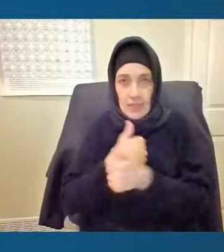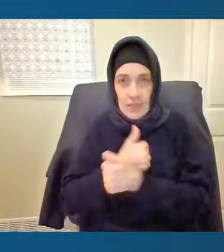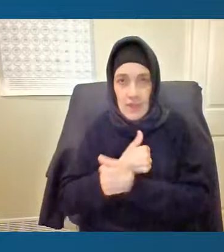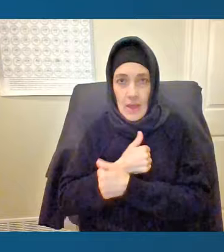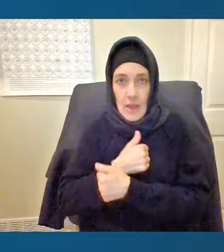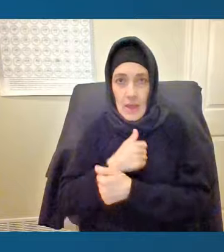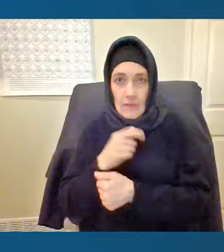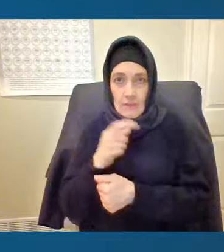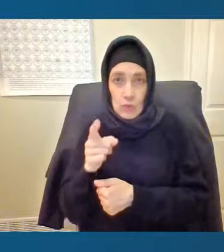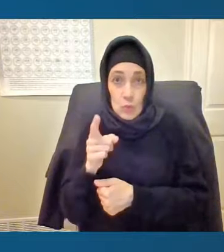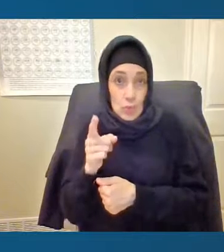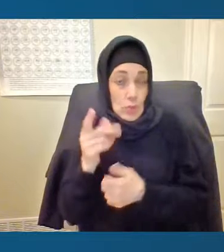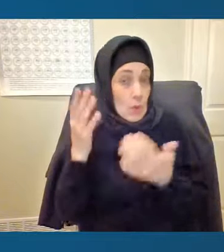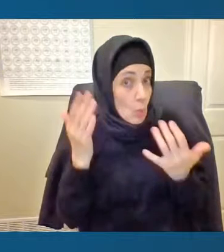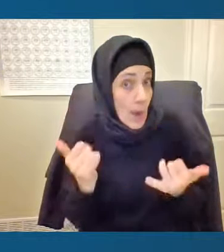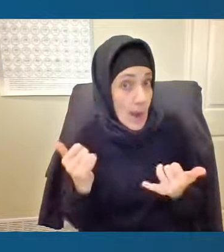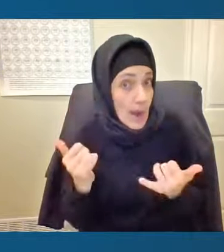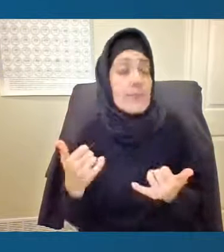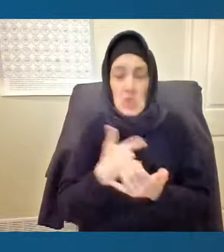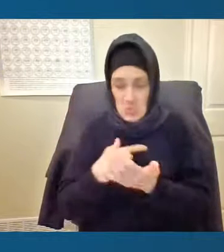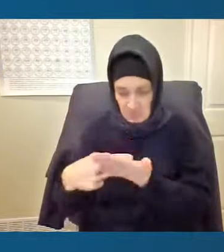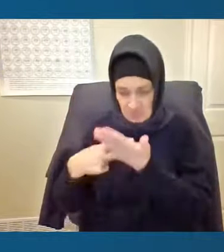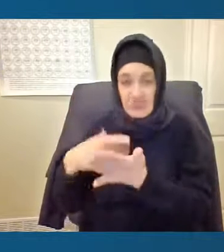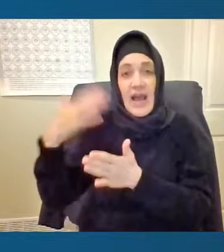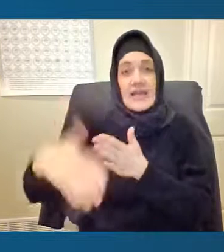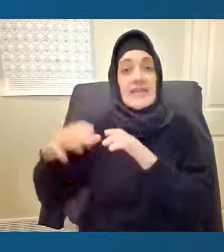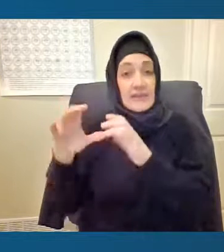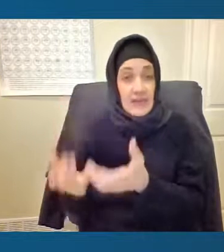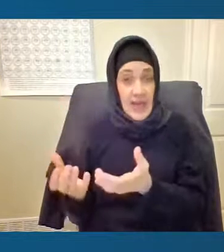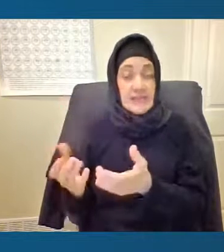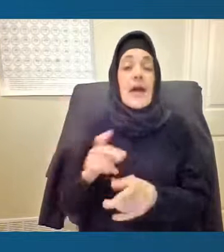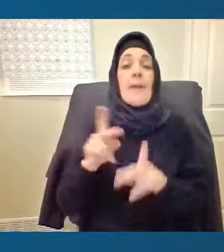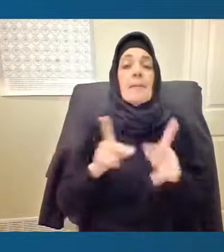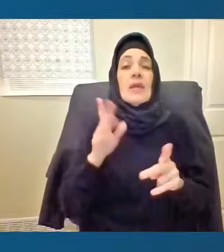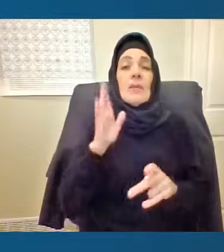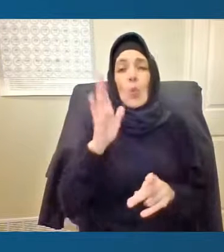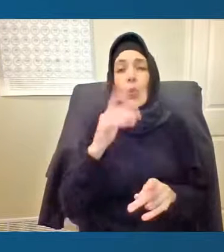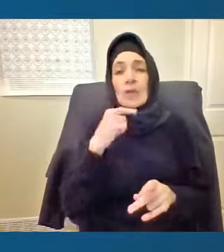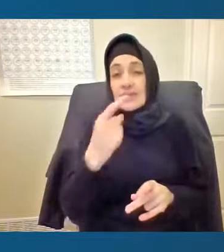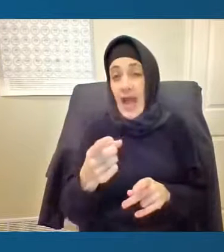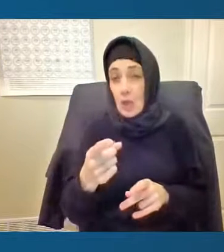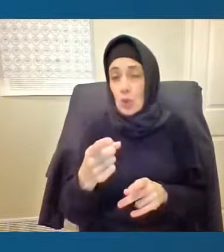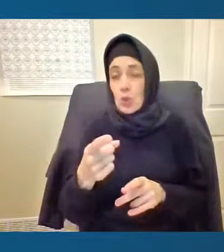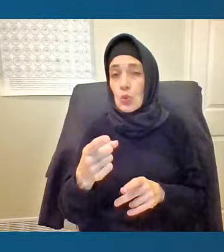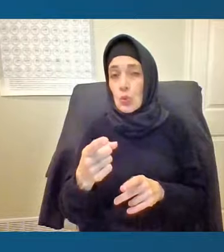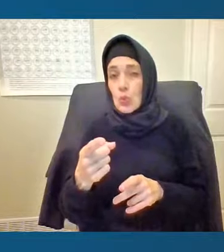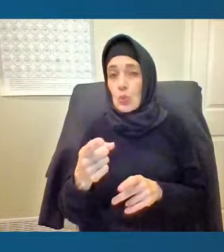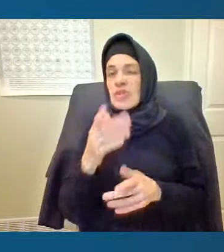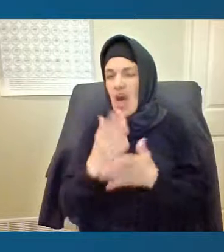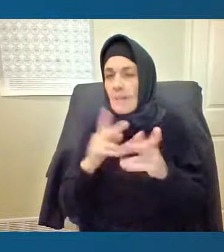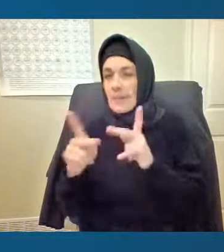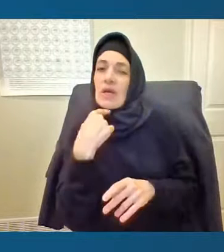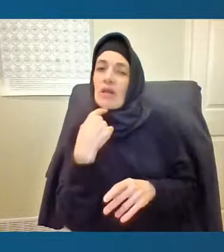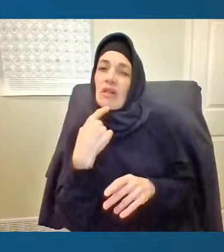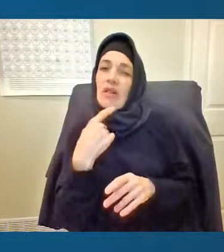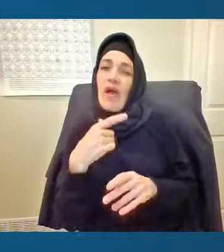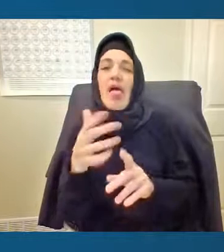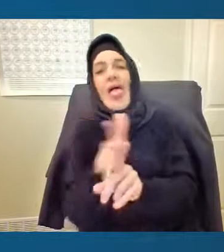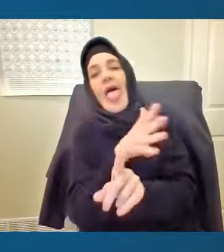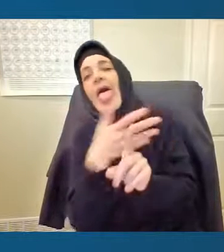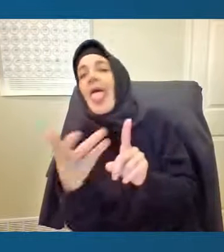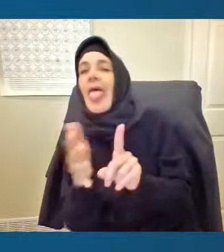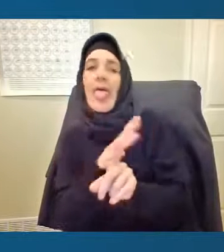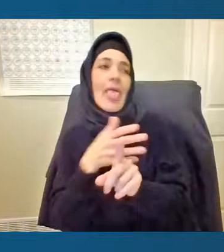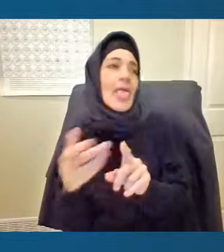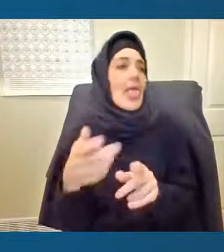end of class is people who tell you what you want to hear because of some benefit that they could get from you. We'll talk about that in a minute. We won't go too deep